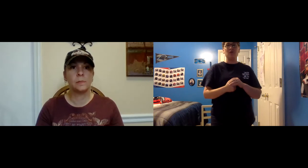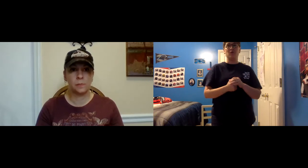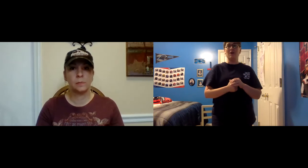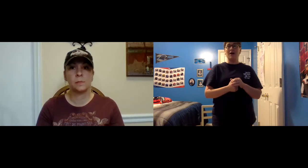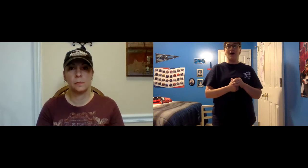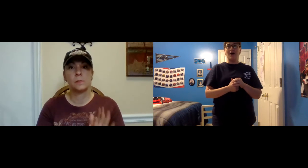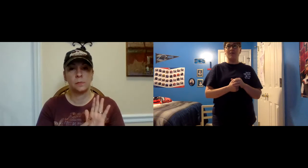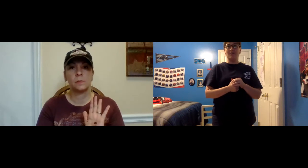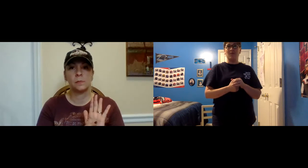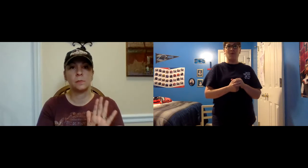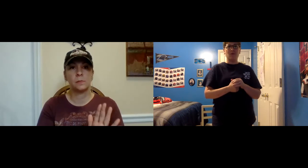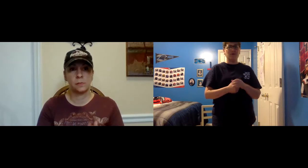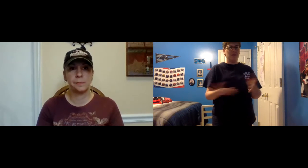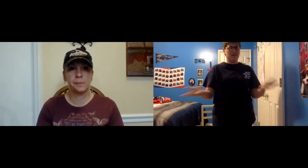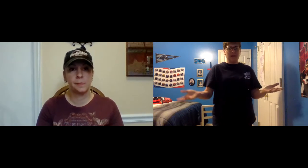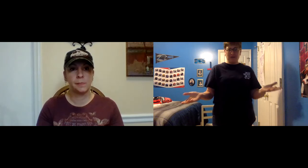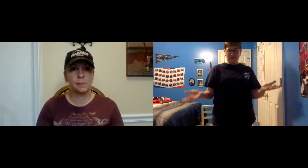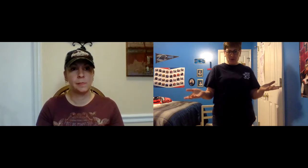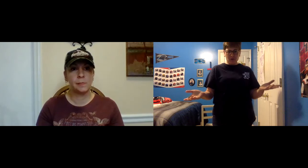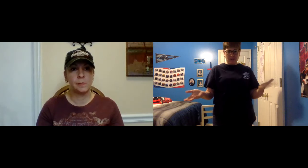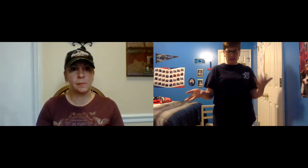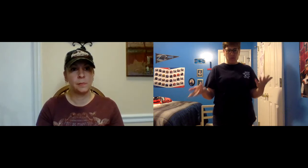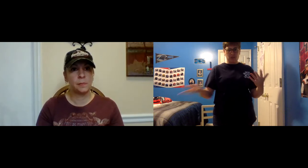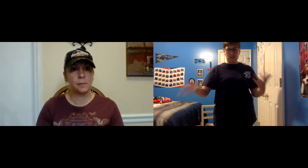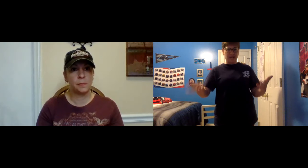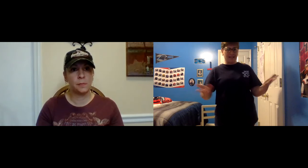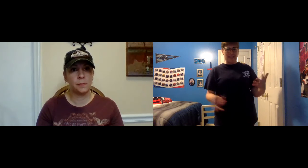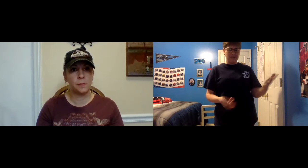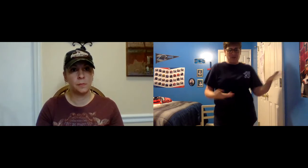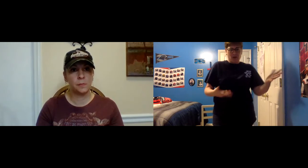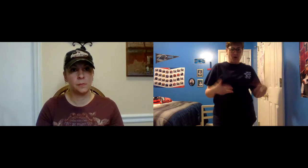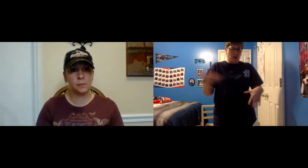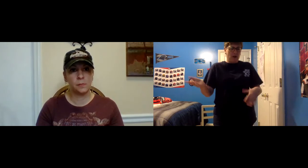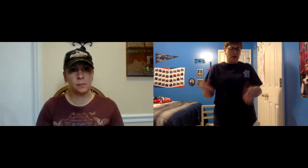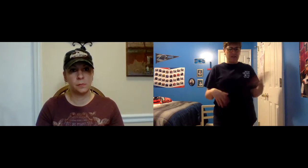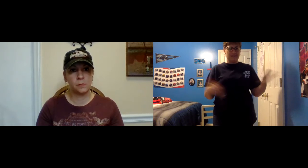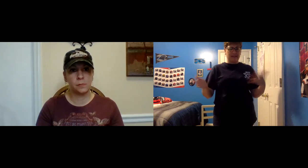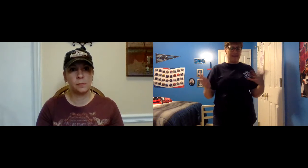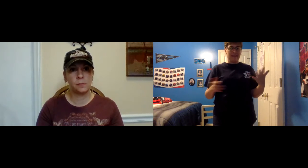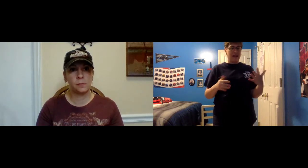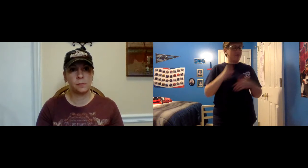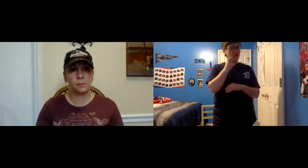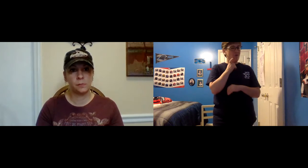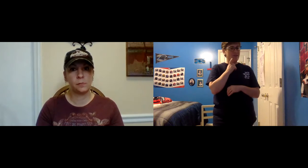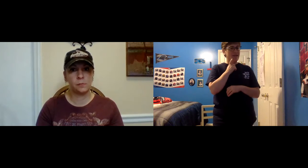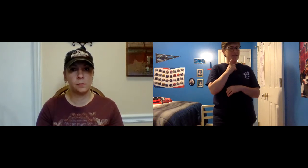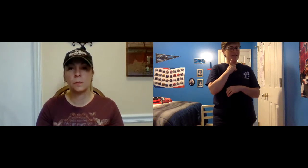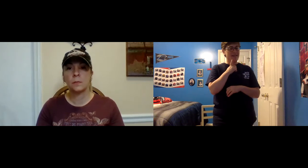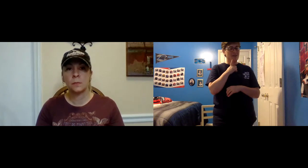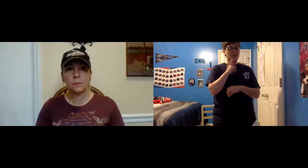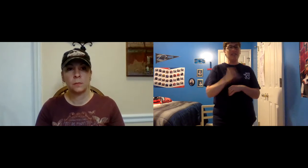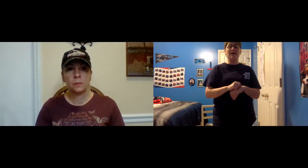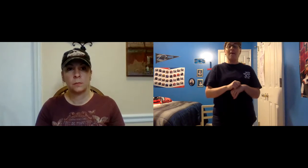showing you, or I don't even know what's your sign, like Virgo, Aquarius, that kind of thing. I don't know what that